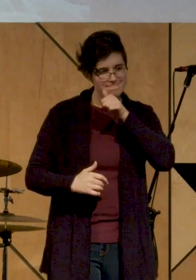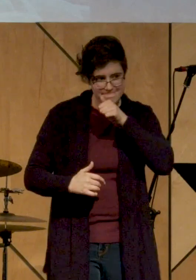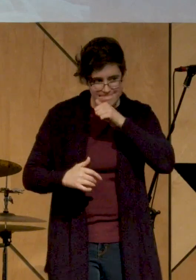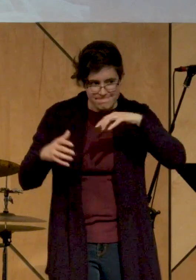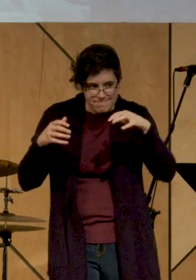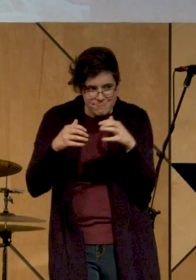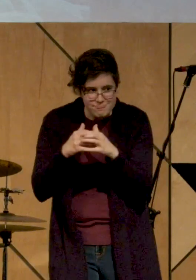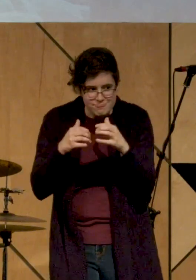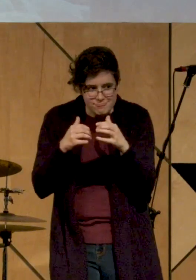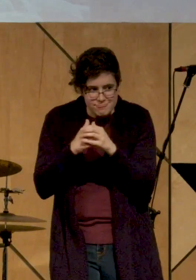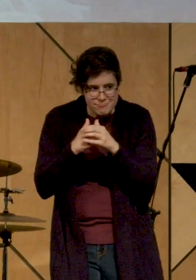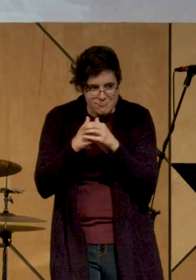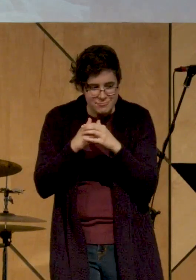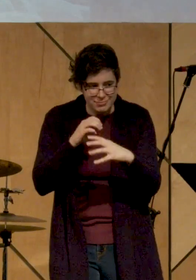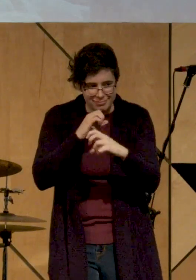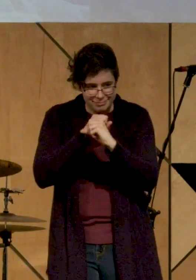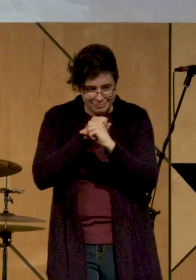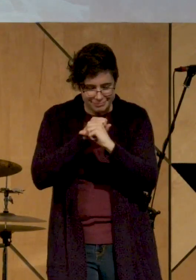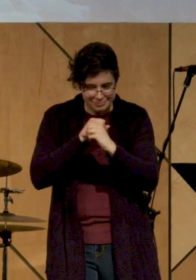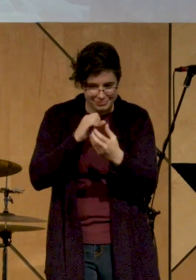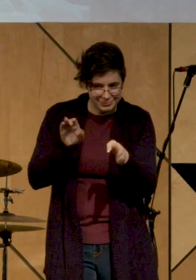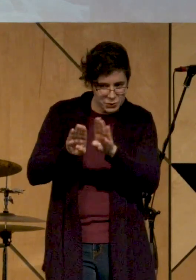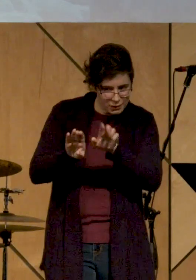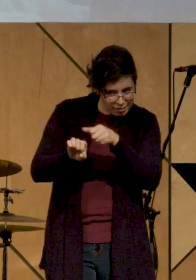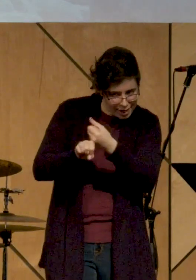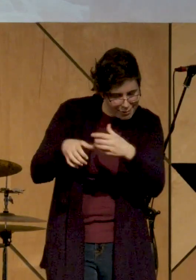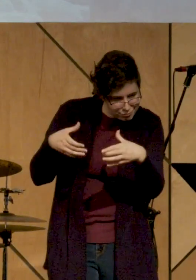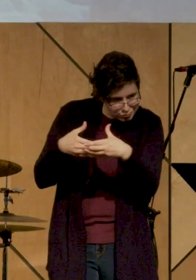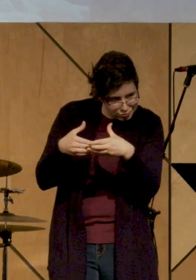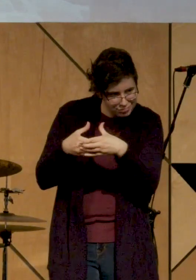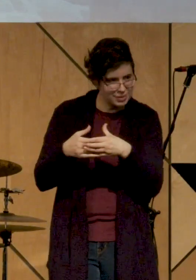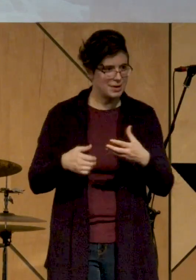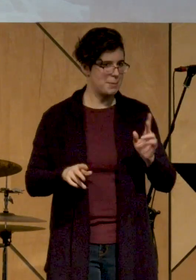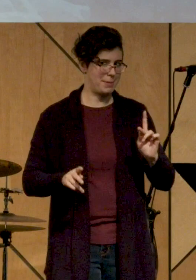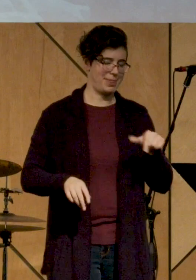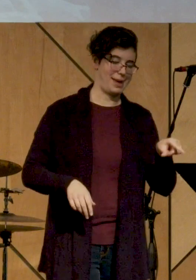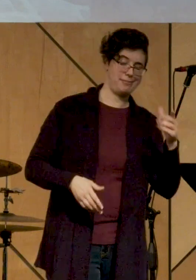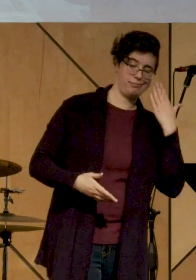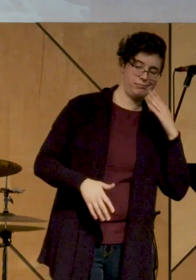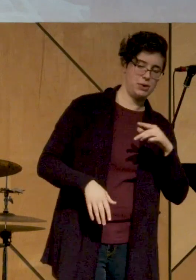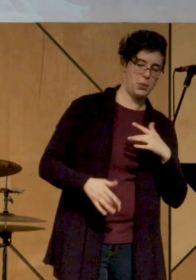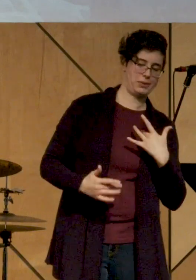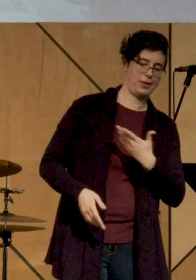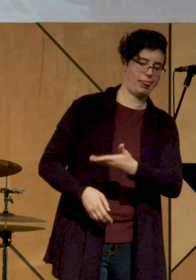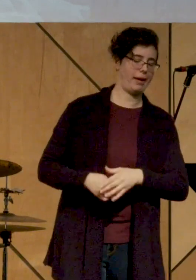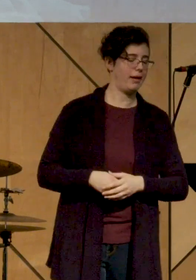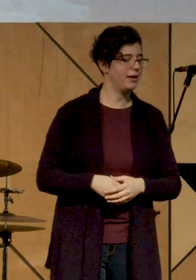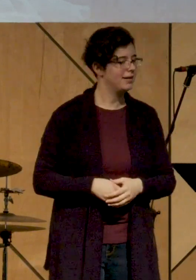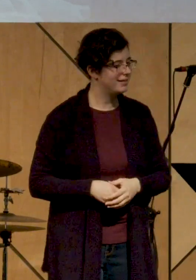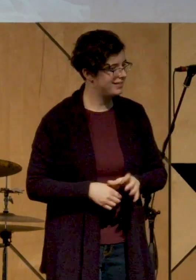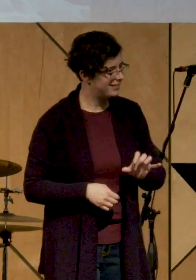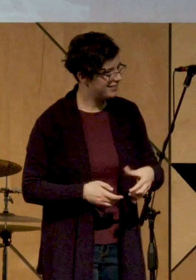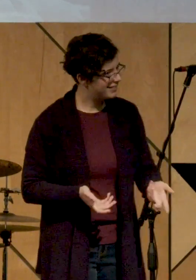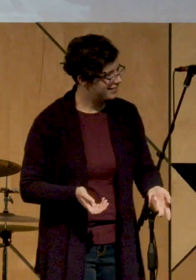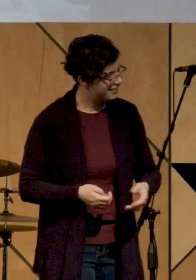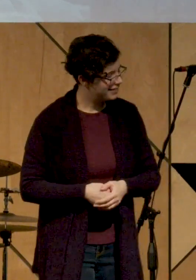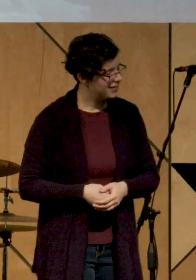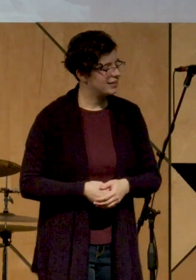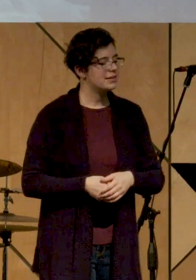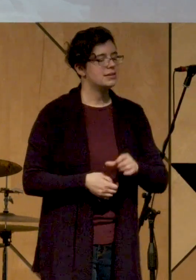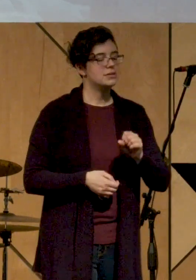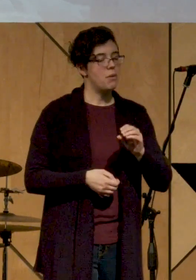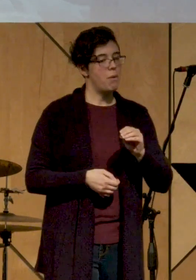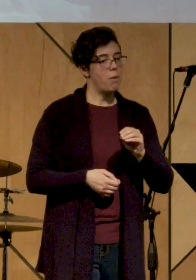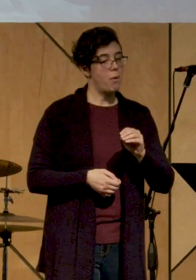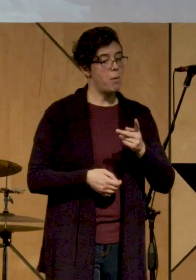meet behind locked doors. And so under accusations like that, Paul tells this new church that the